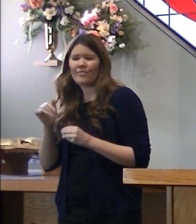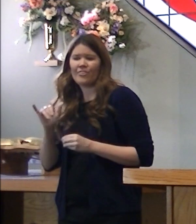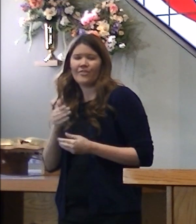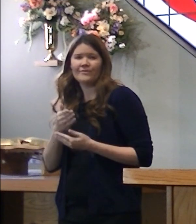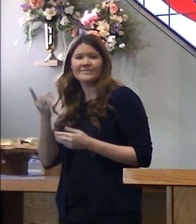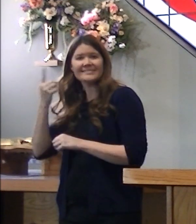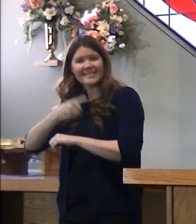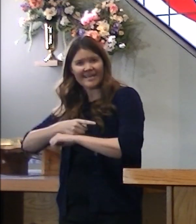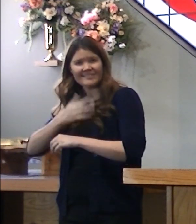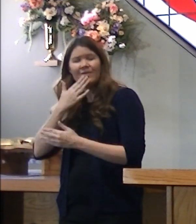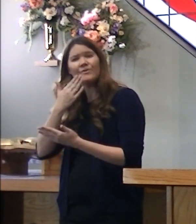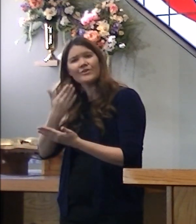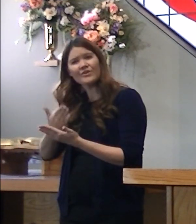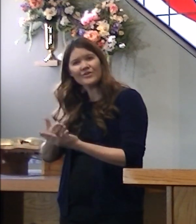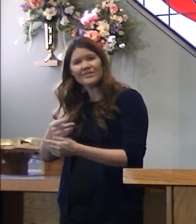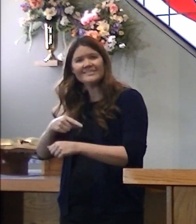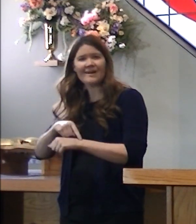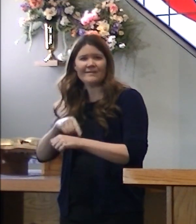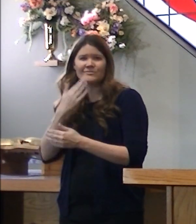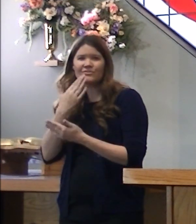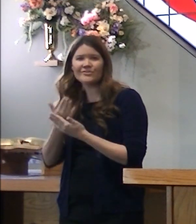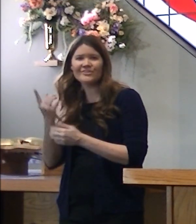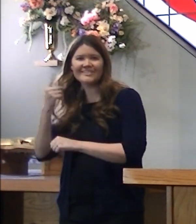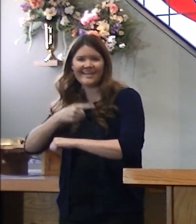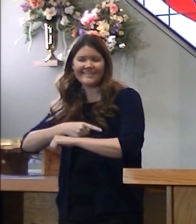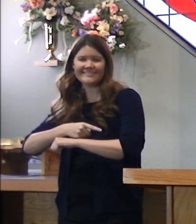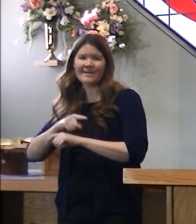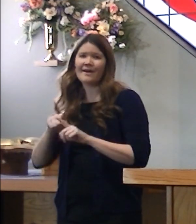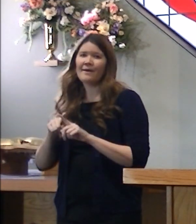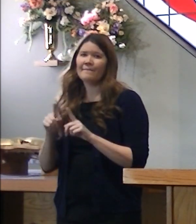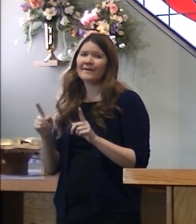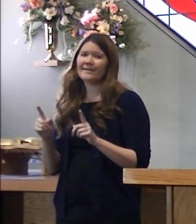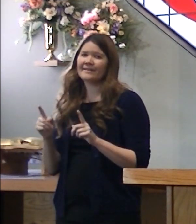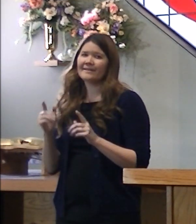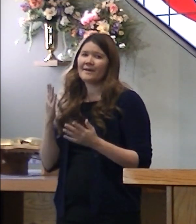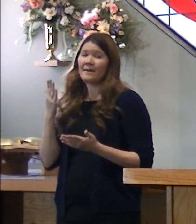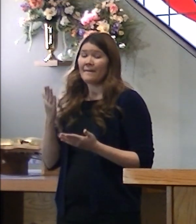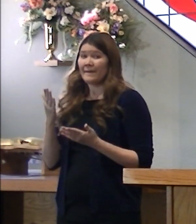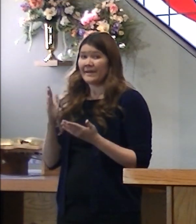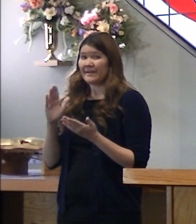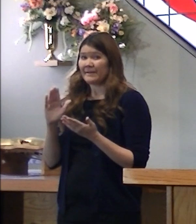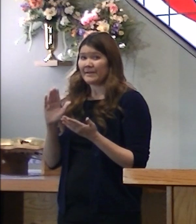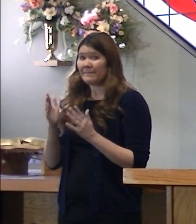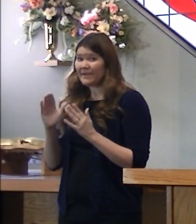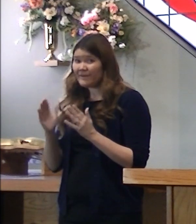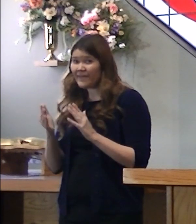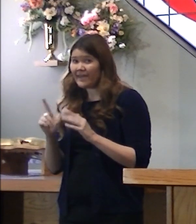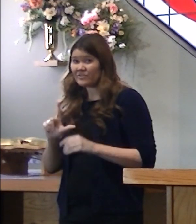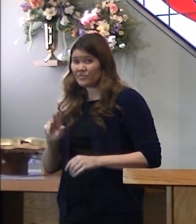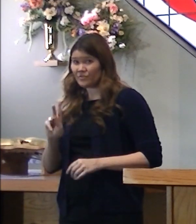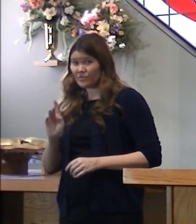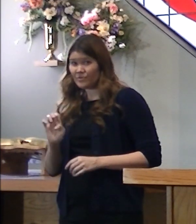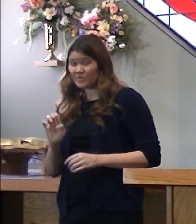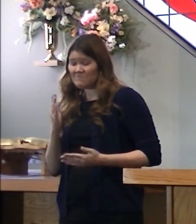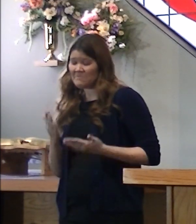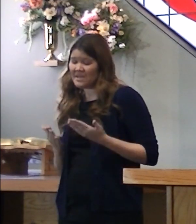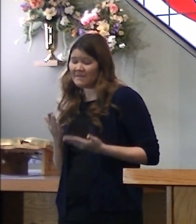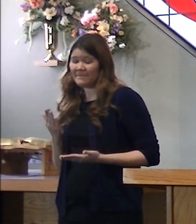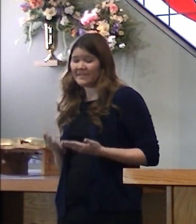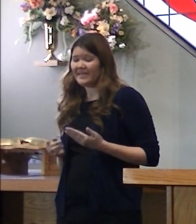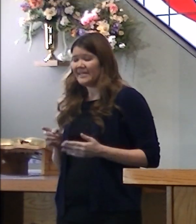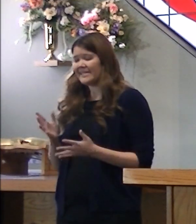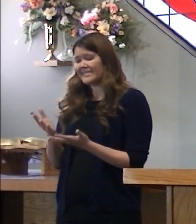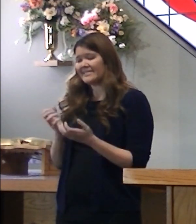and they were good days. But still, maybe Luke is helping us see that